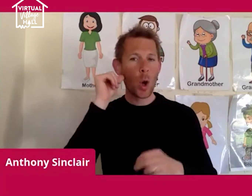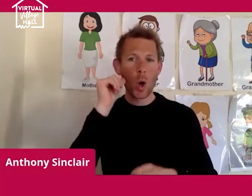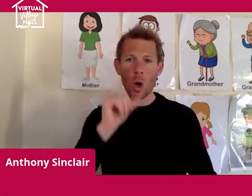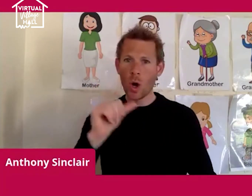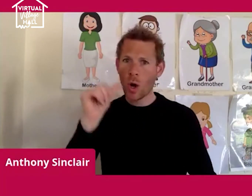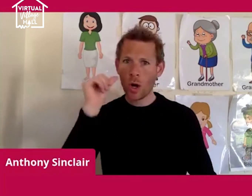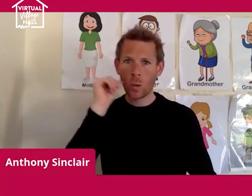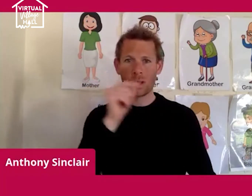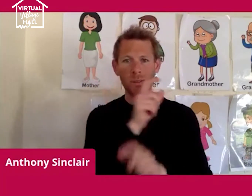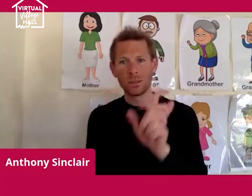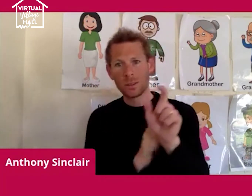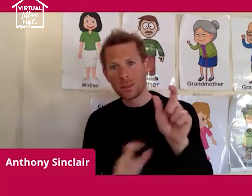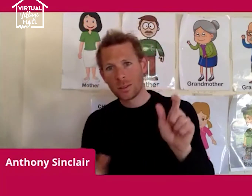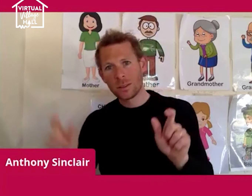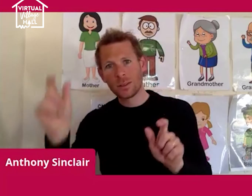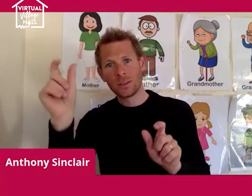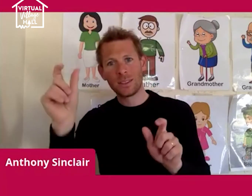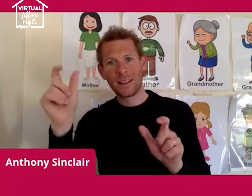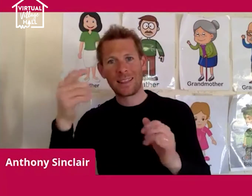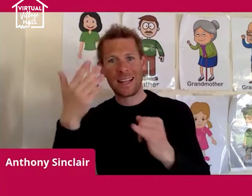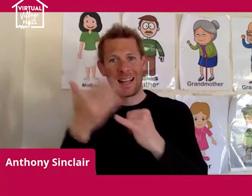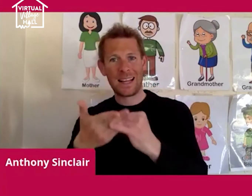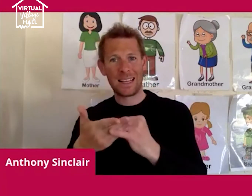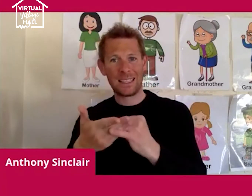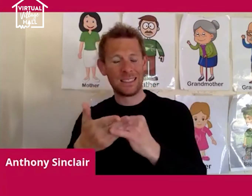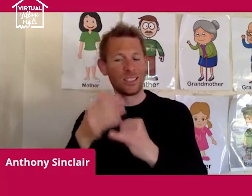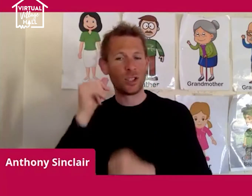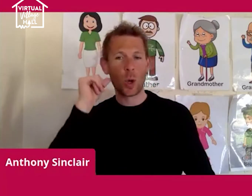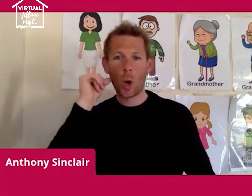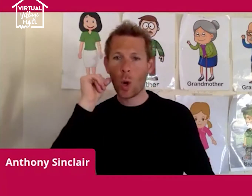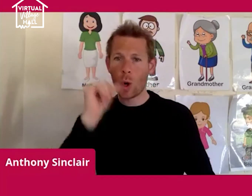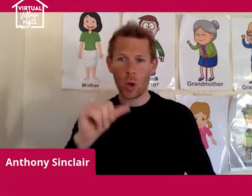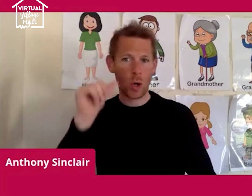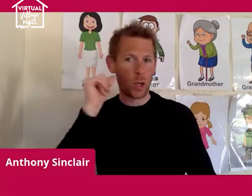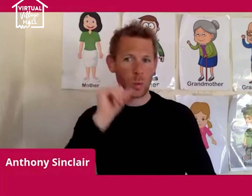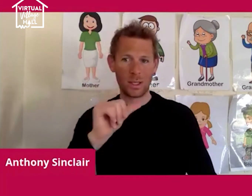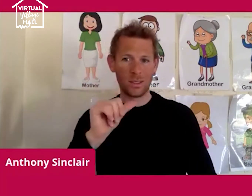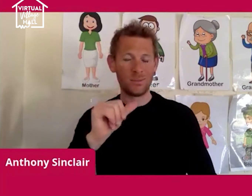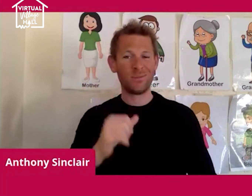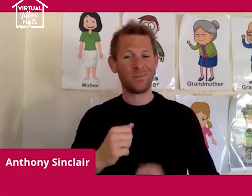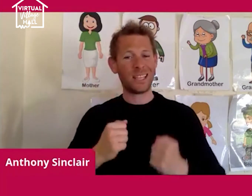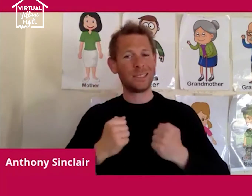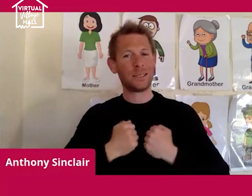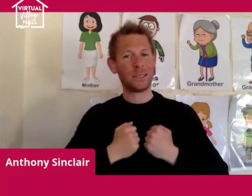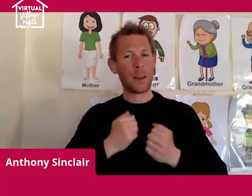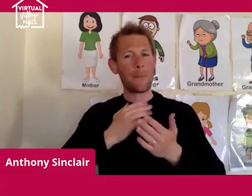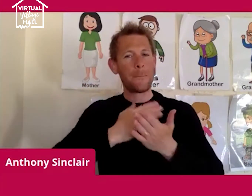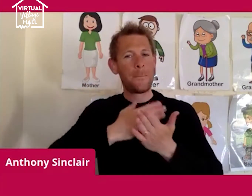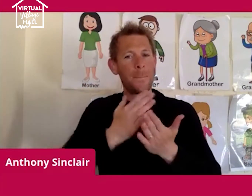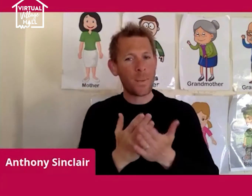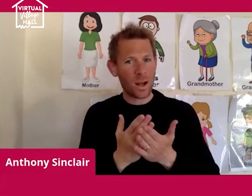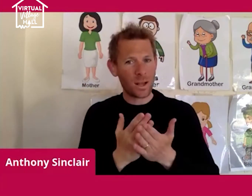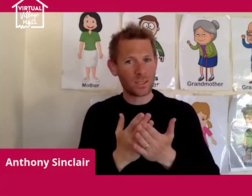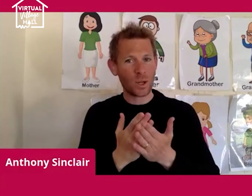So the question is always at the end of the sentence. Always in BSL.